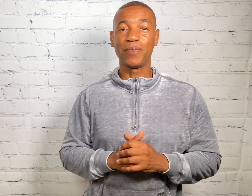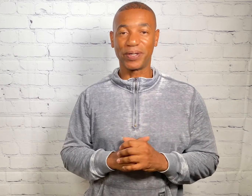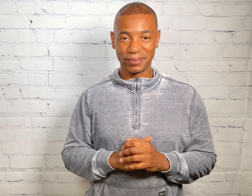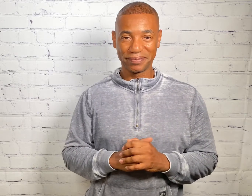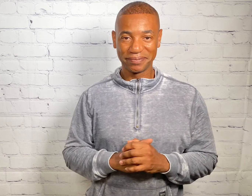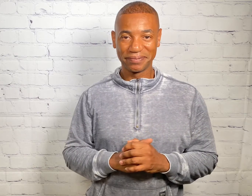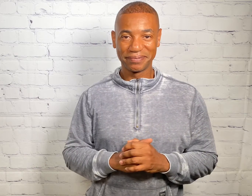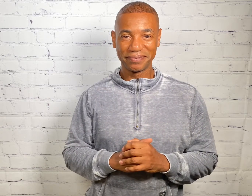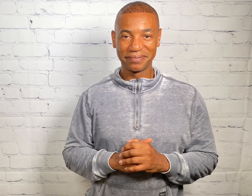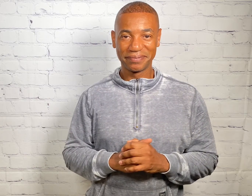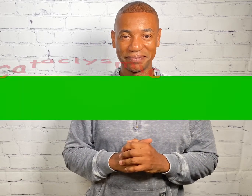apropos.